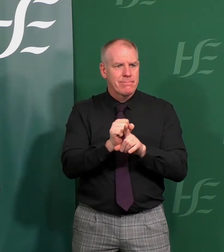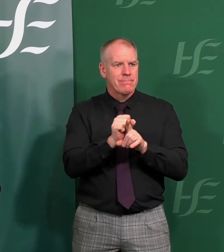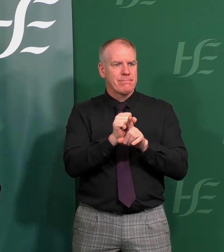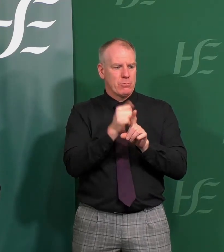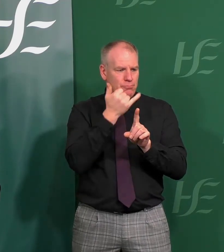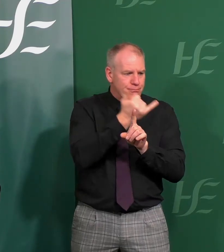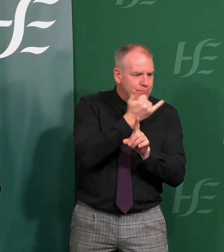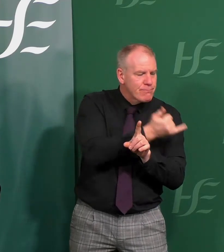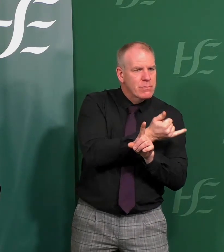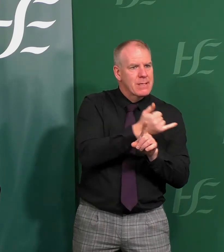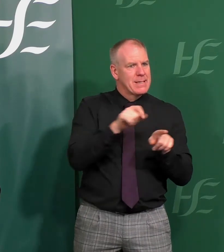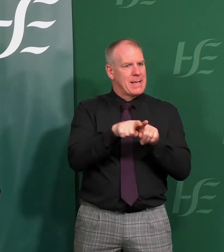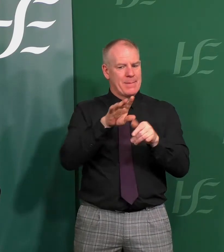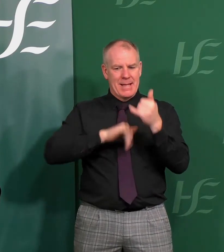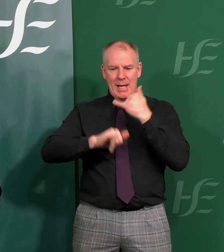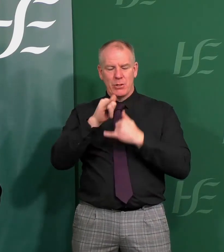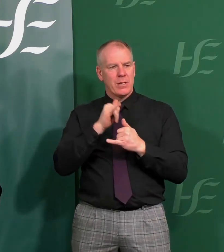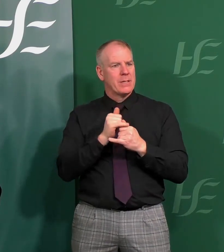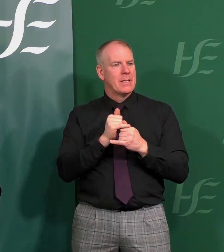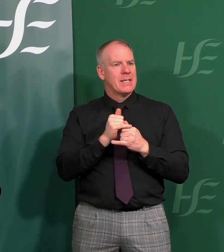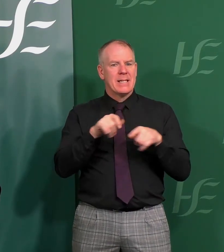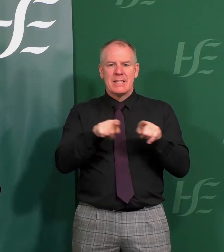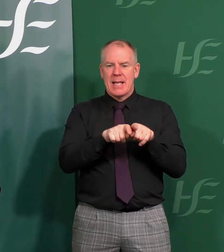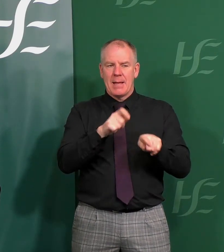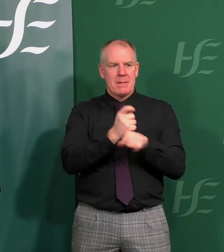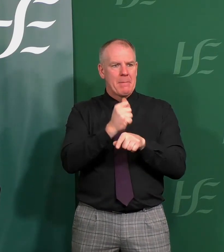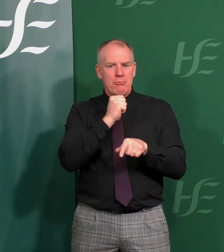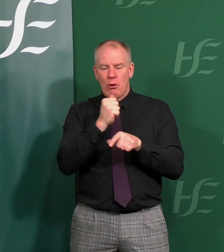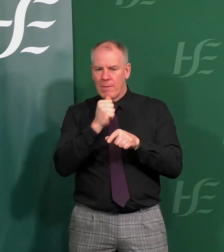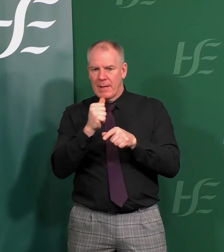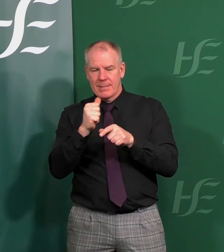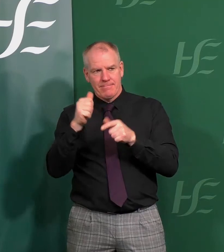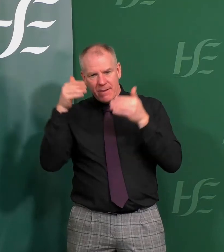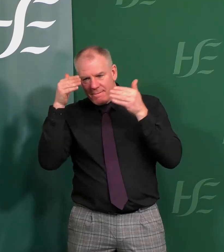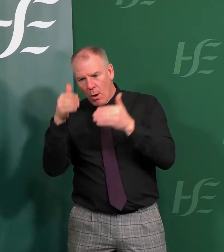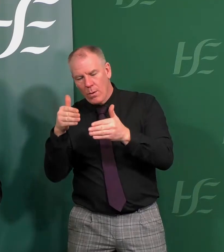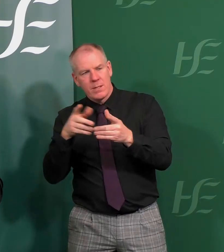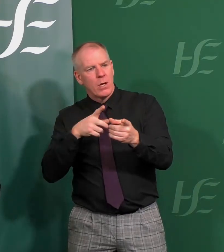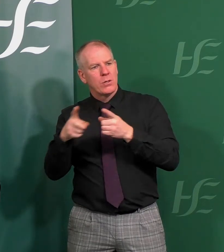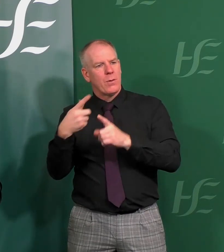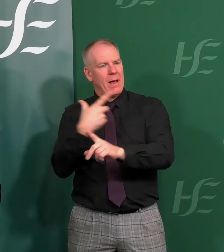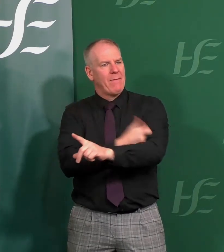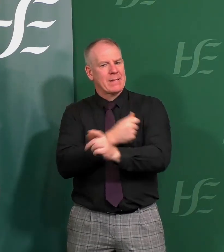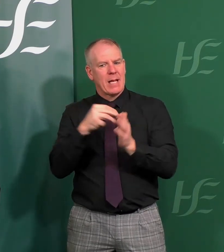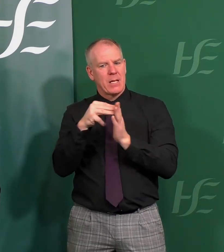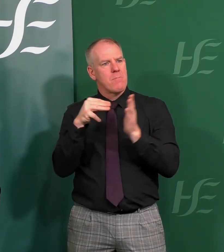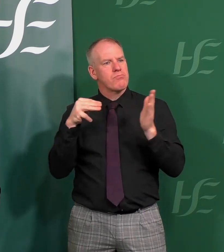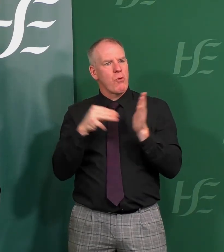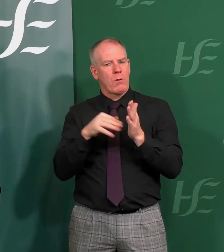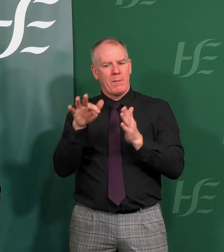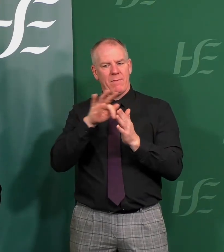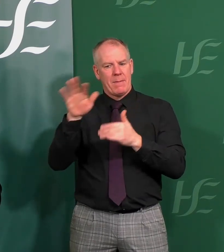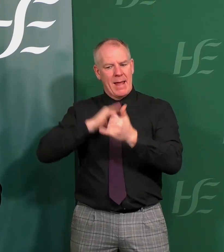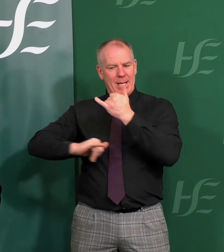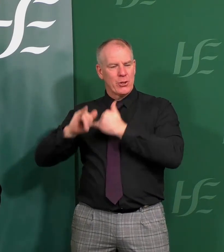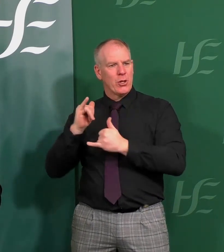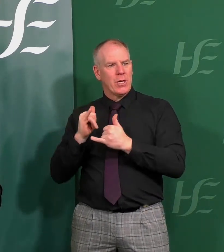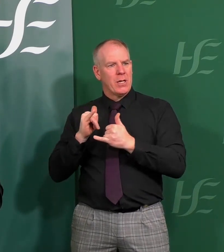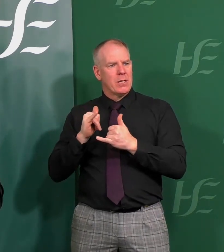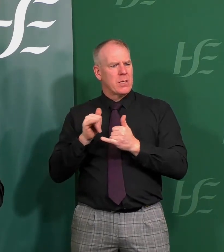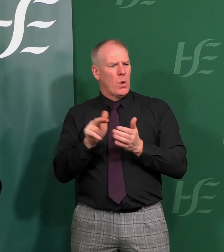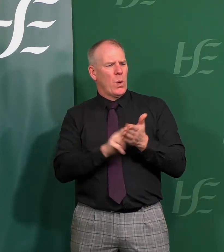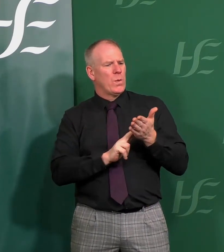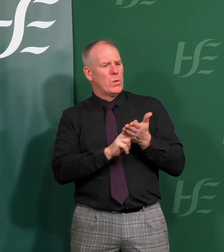year. And we didn't have thousands of resources focused on a vaccination programme. So the draw on our health system overall is